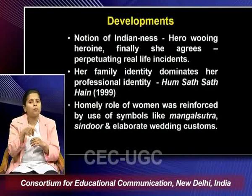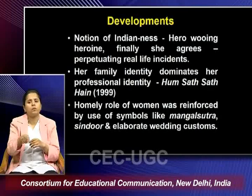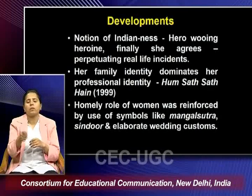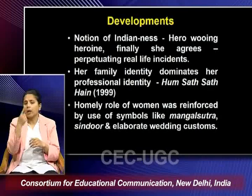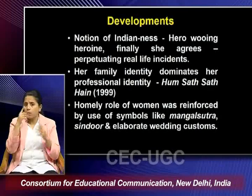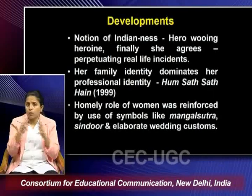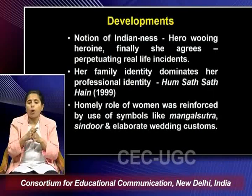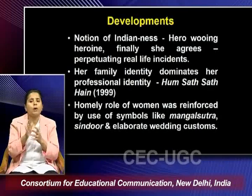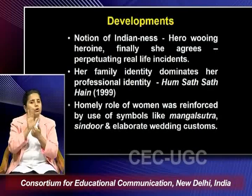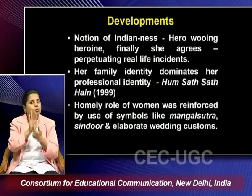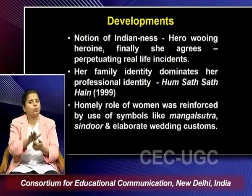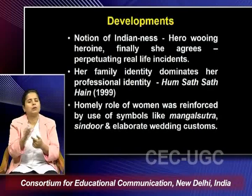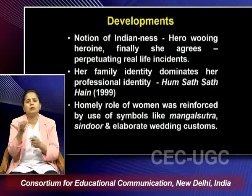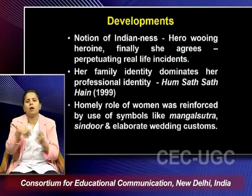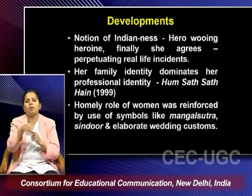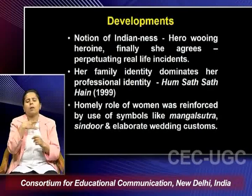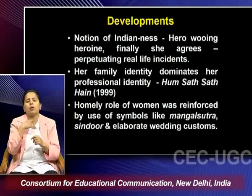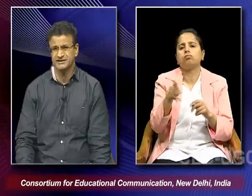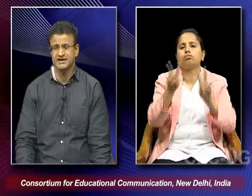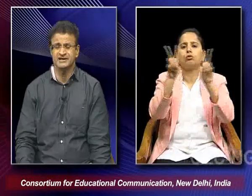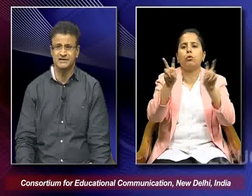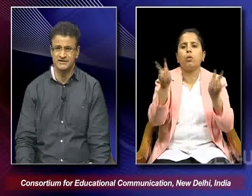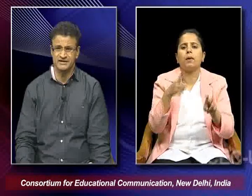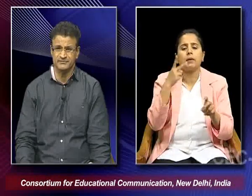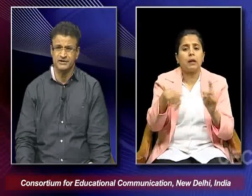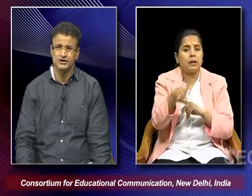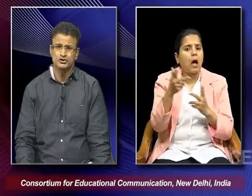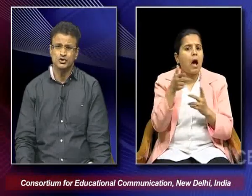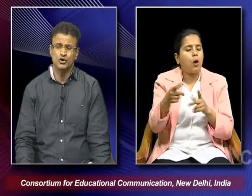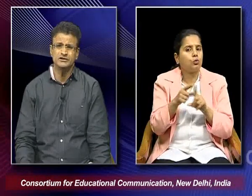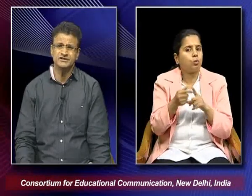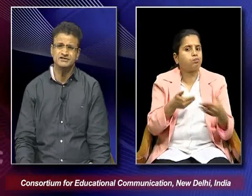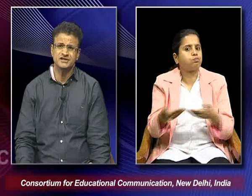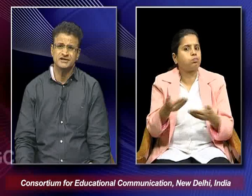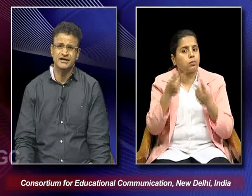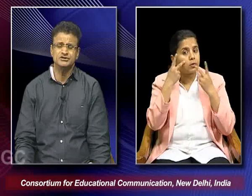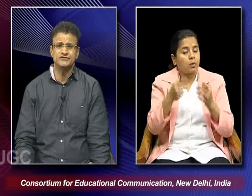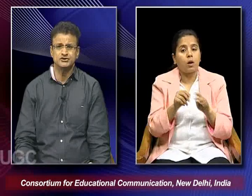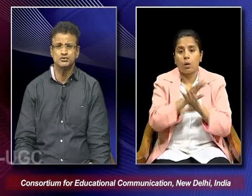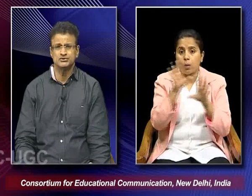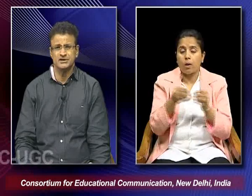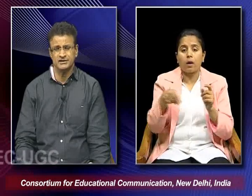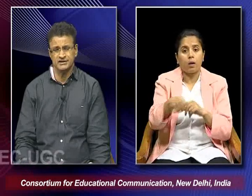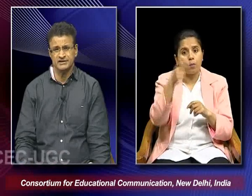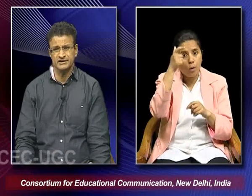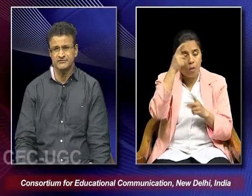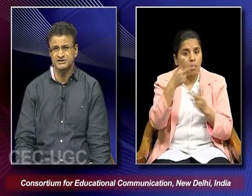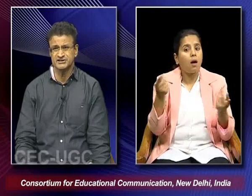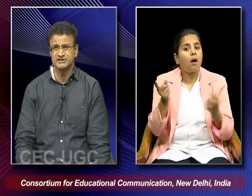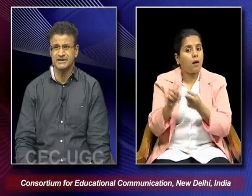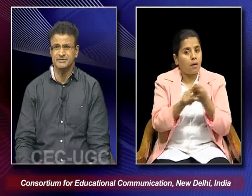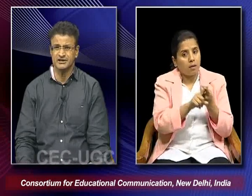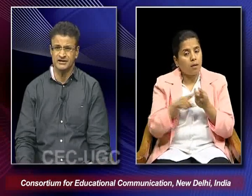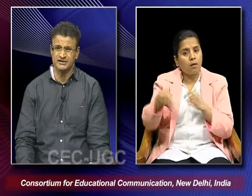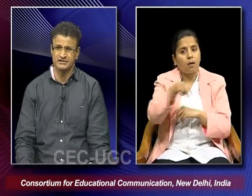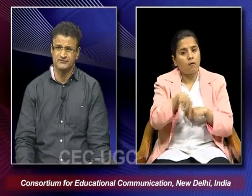women to some kind of subjection when they are dealing with them. So all these kinds of issues, they have been seen